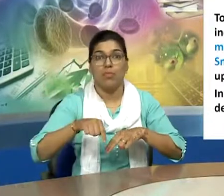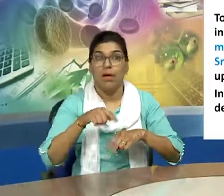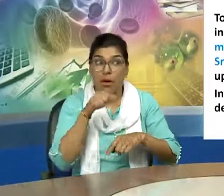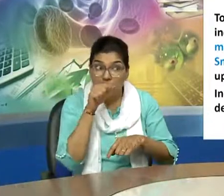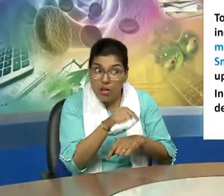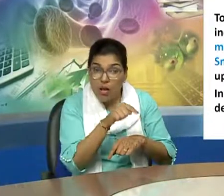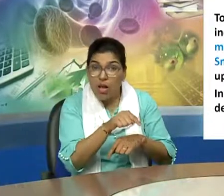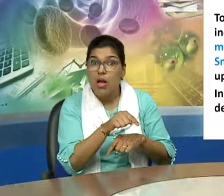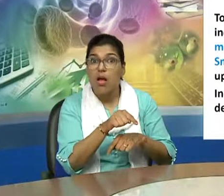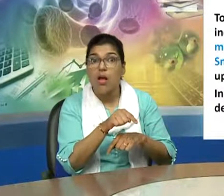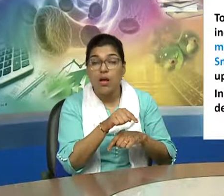of goods.